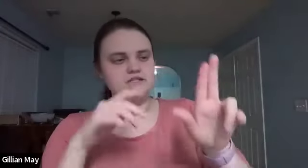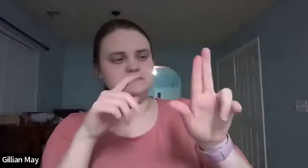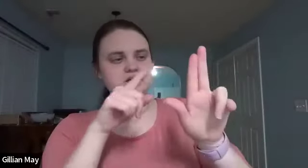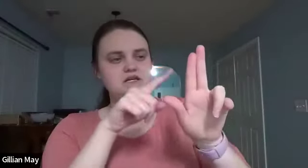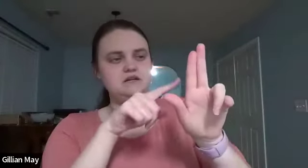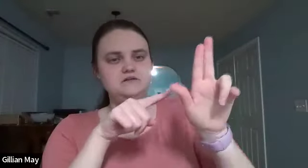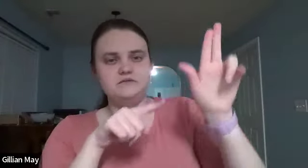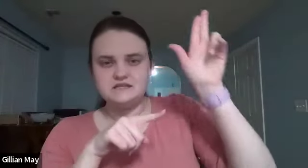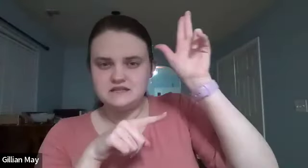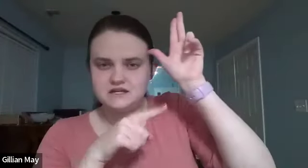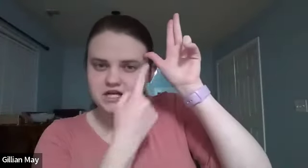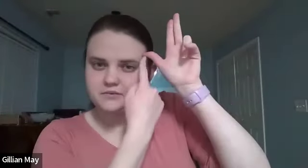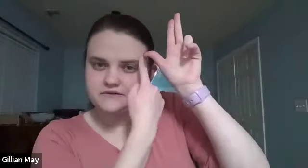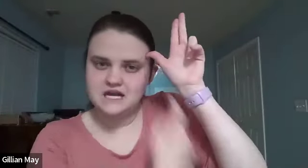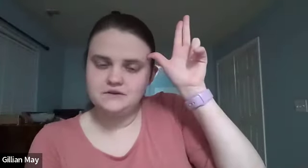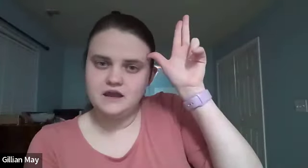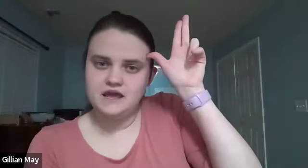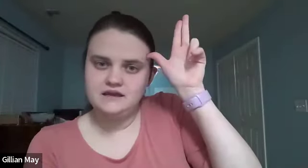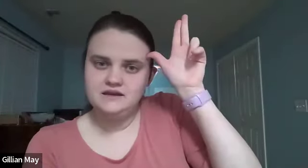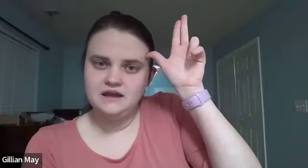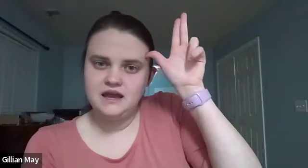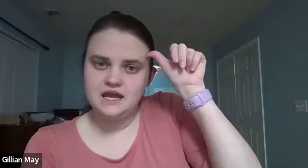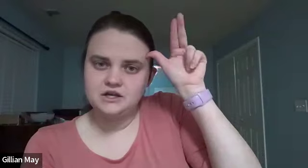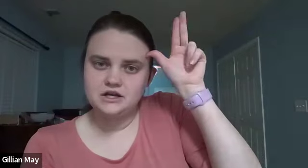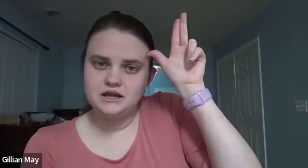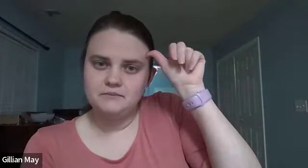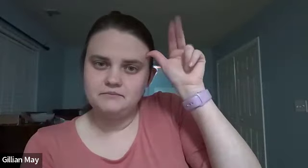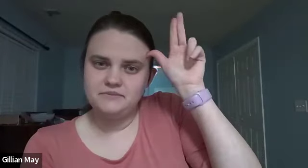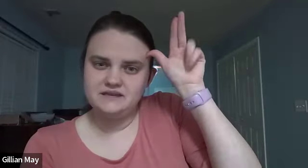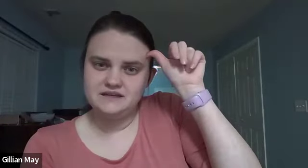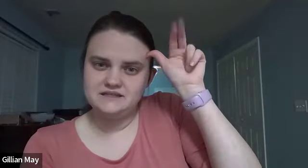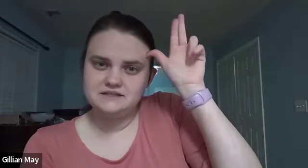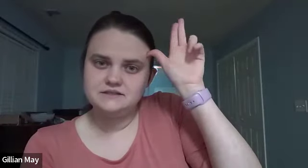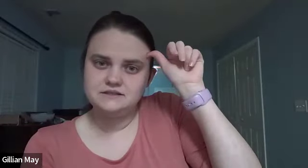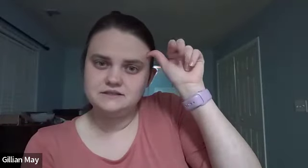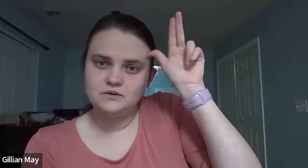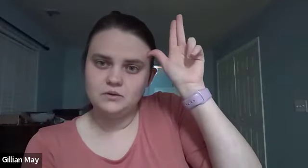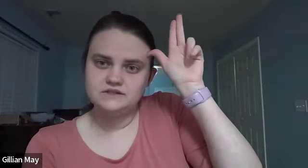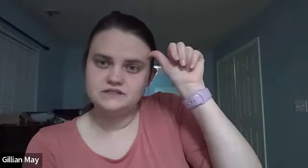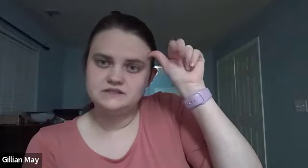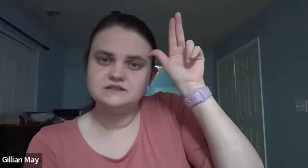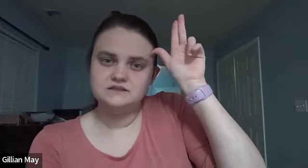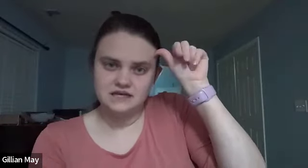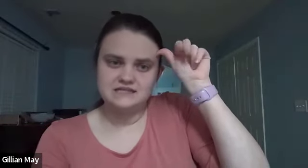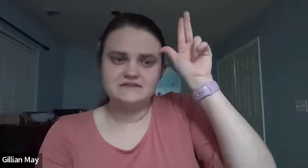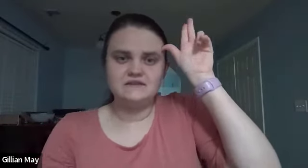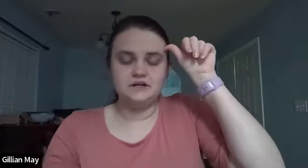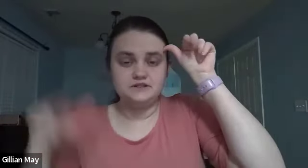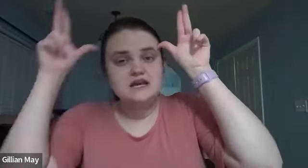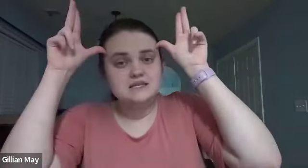to be this kind of shape on the side of your head, and you're going to bend it. Horse. And it's like the little ears. Some